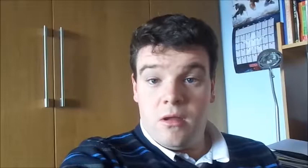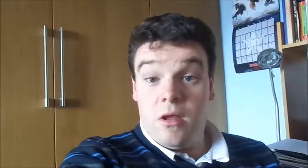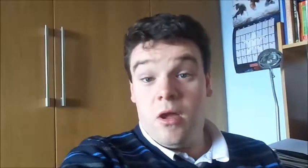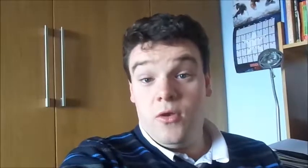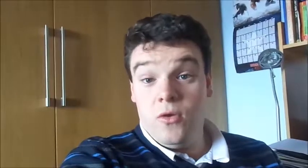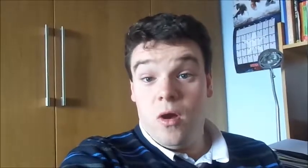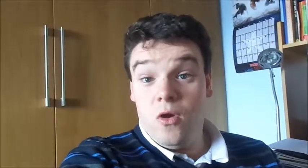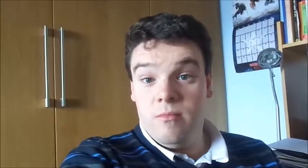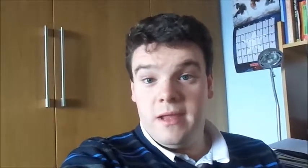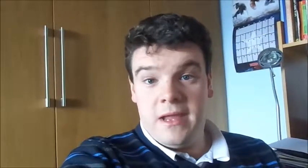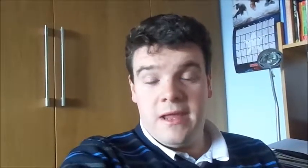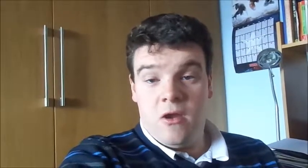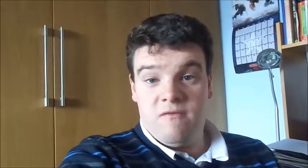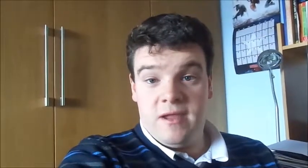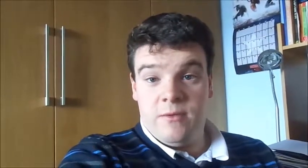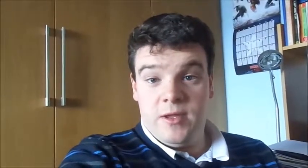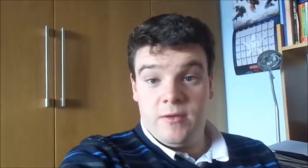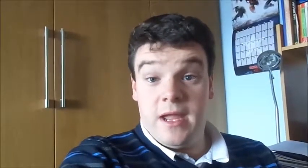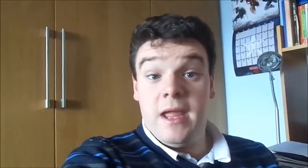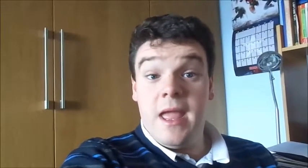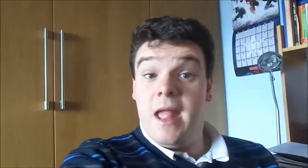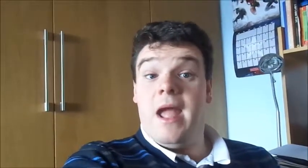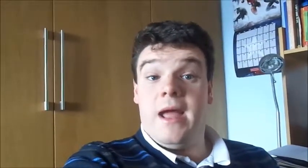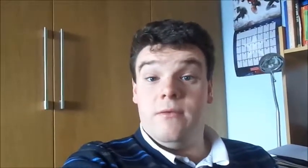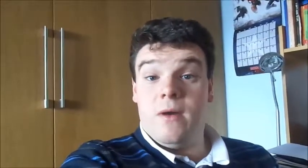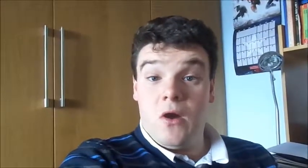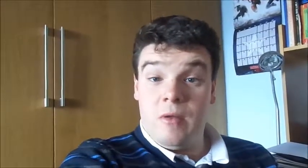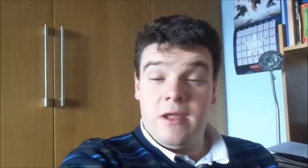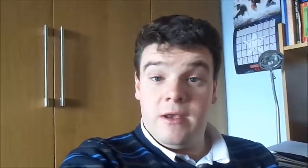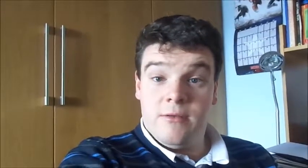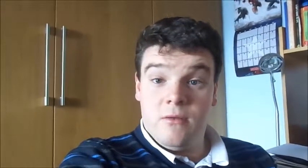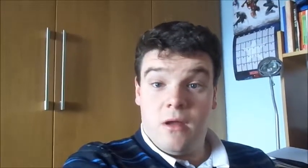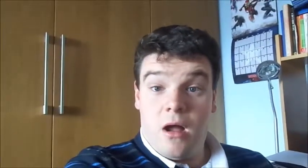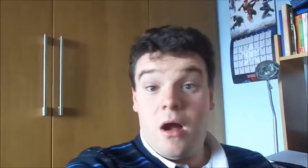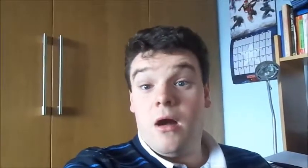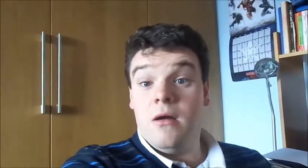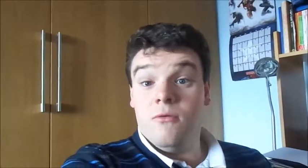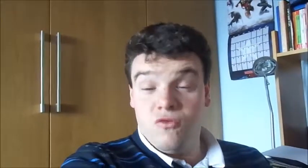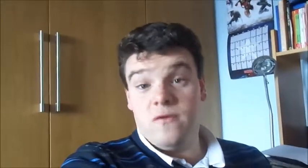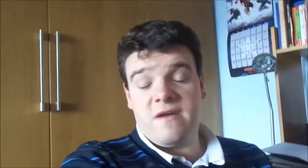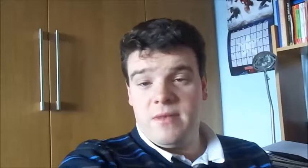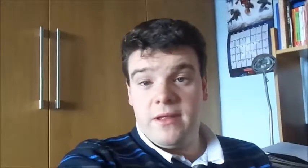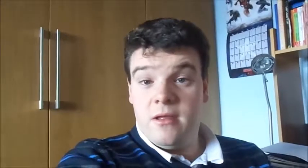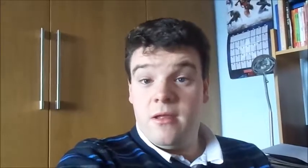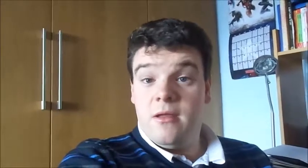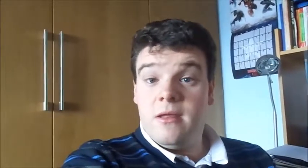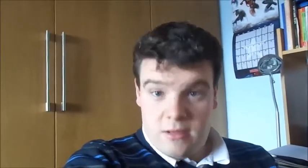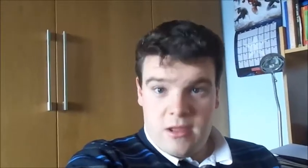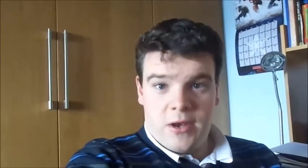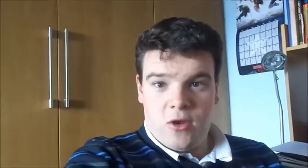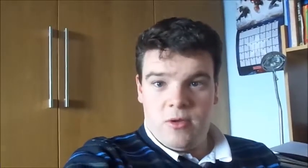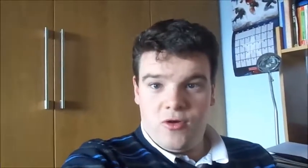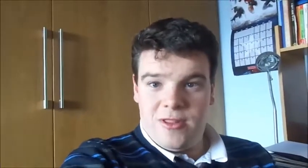her new home over here in the UK, and welcome her into our royal family. And I hope you enjoy this